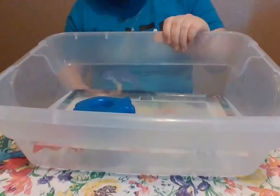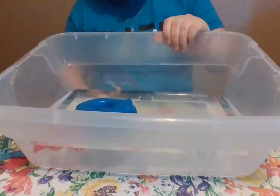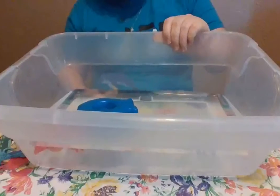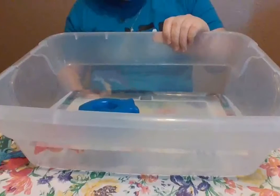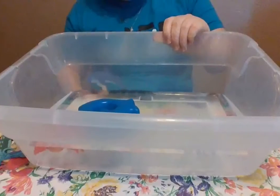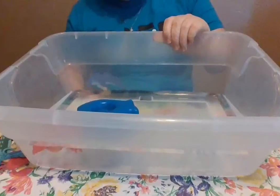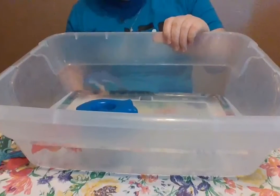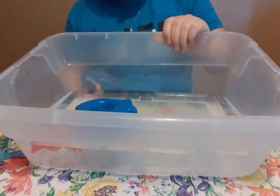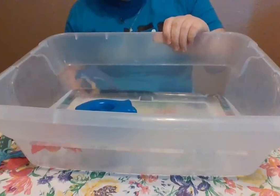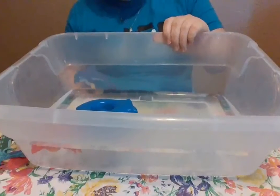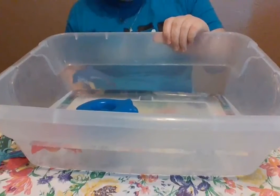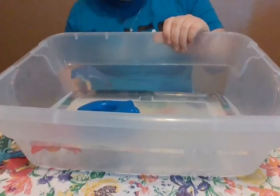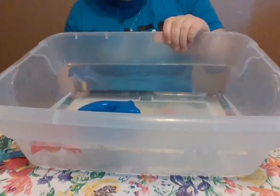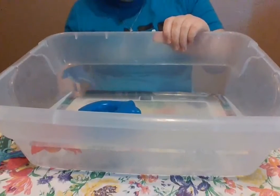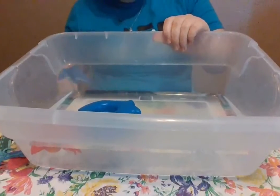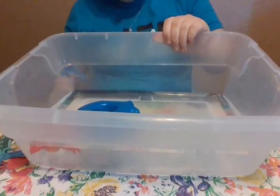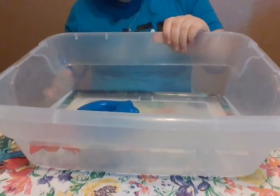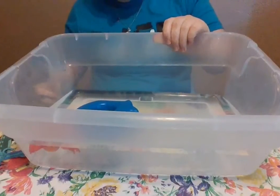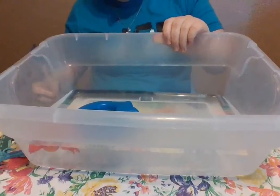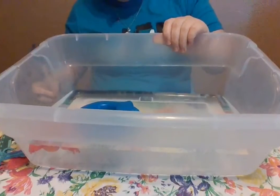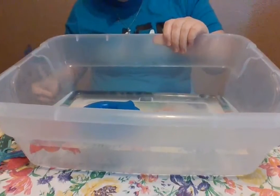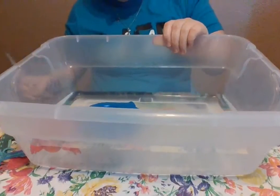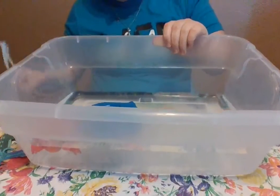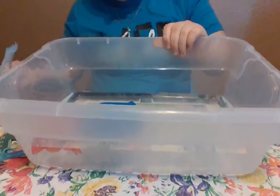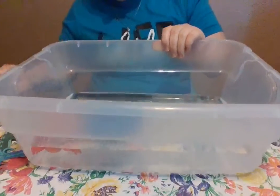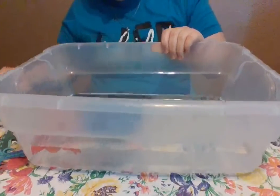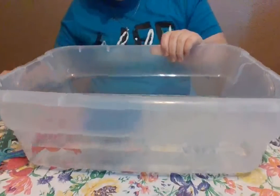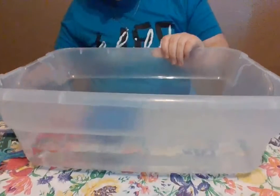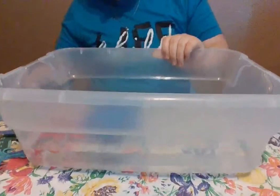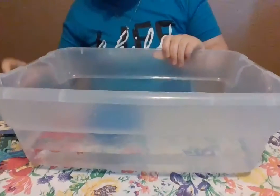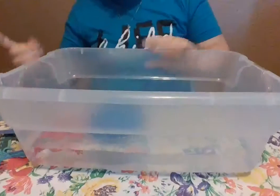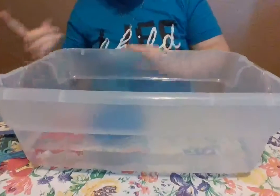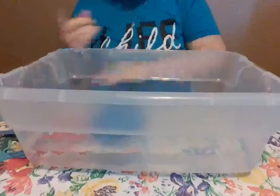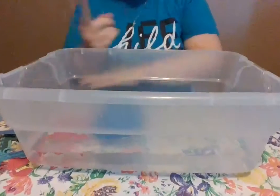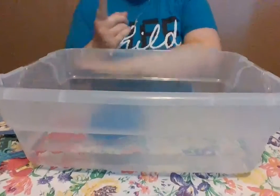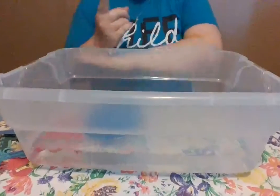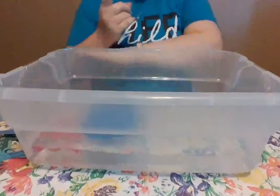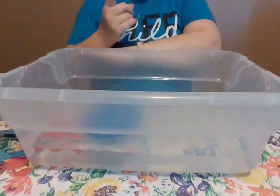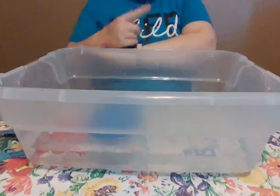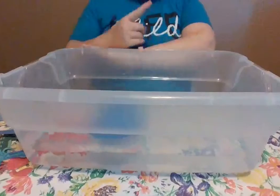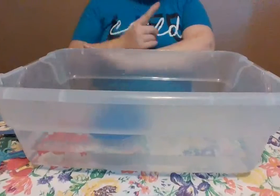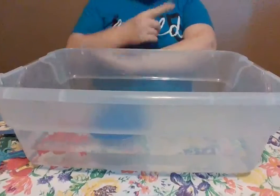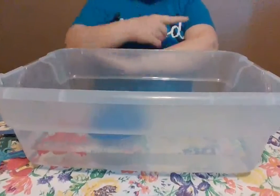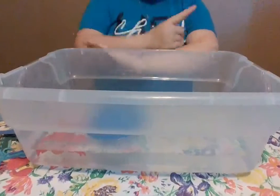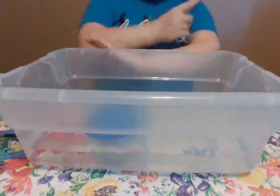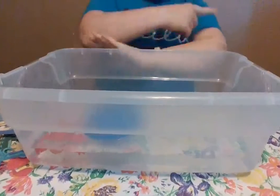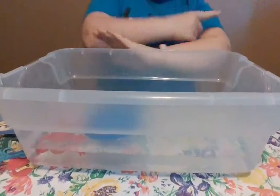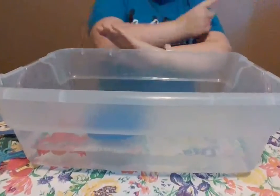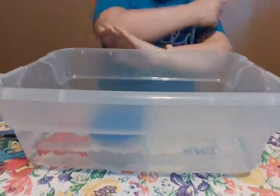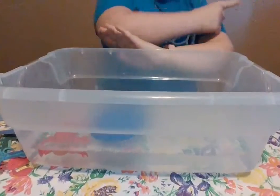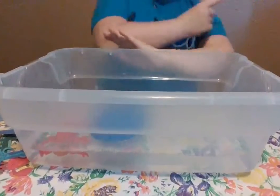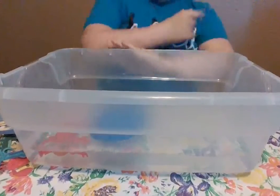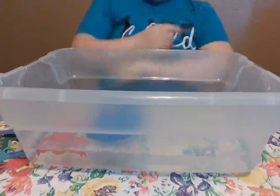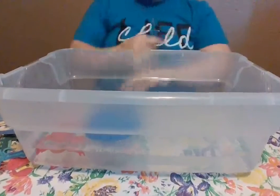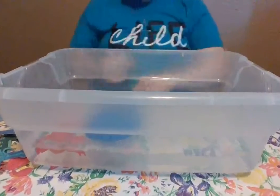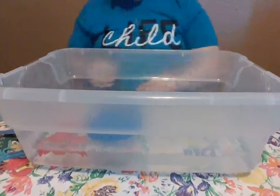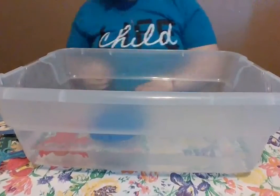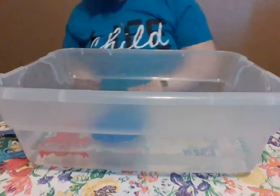What animal is swimming across our water? It's a dolphin.